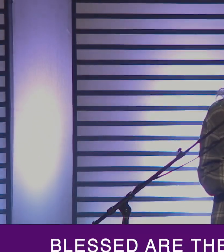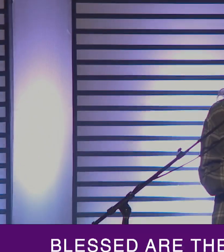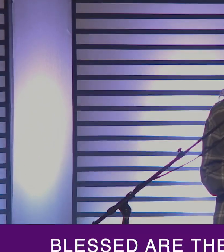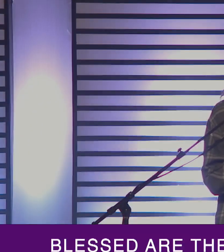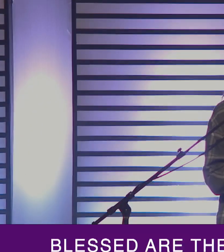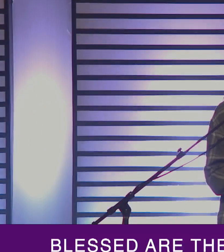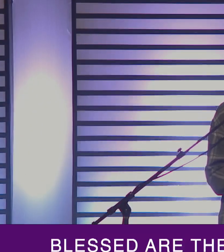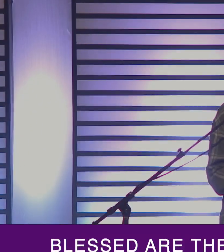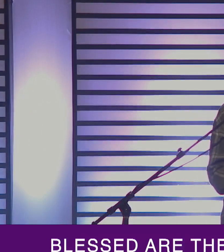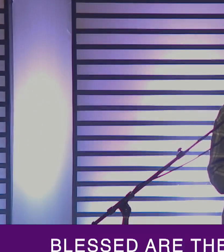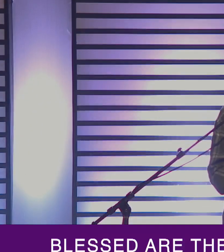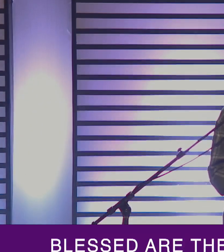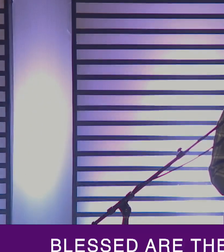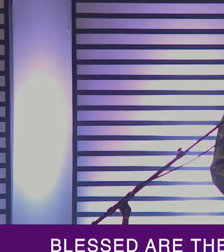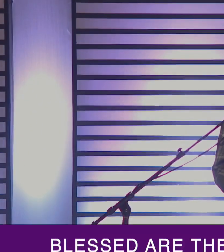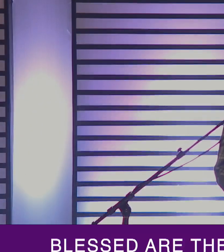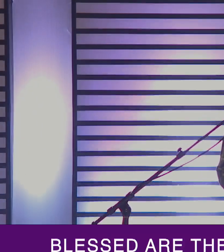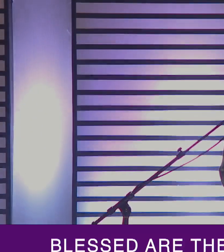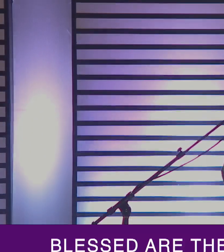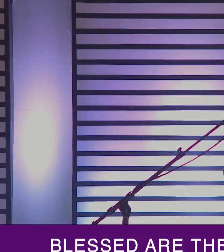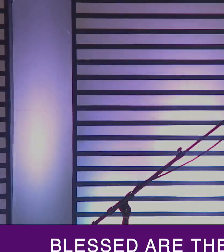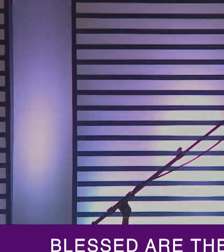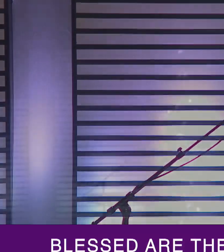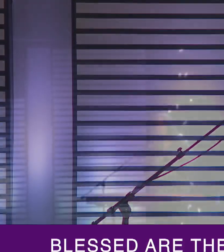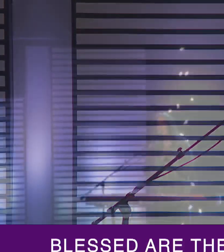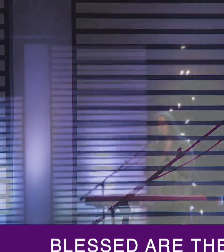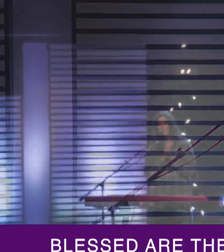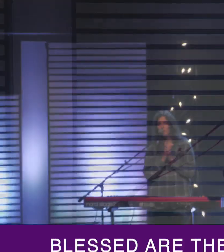Blessed are the wounded ones in